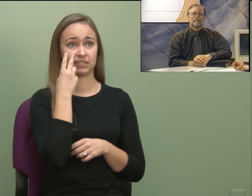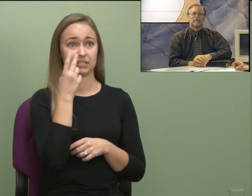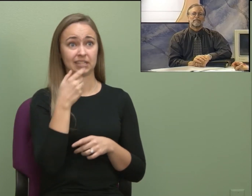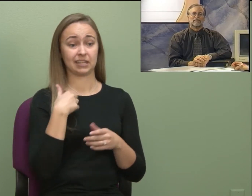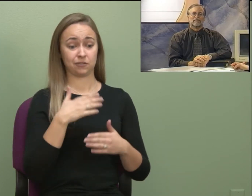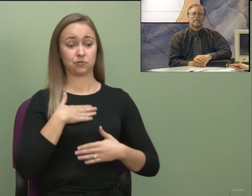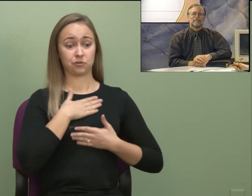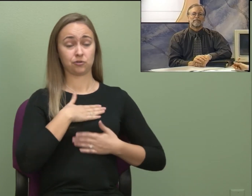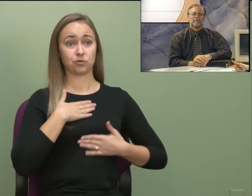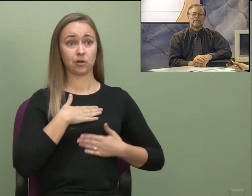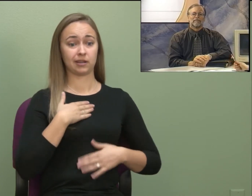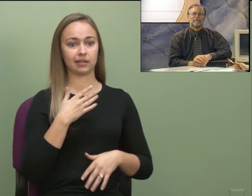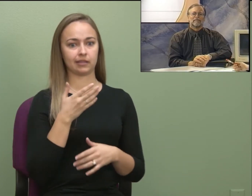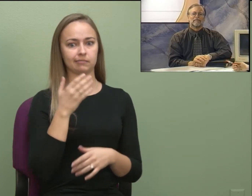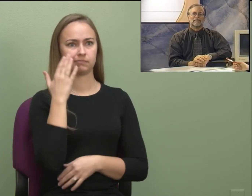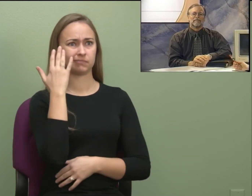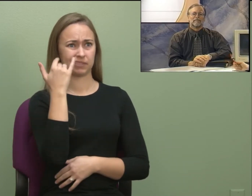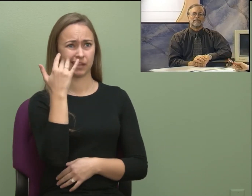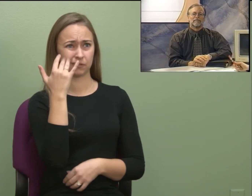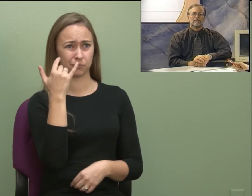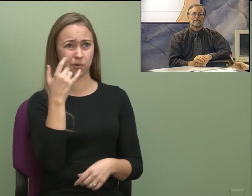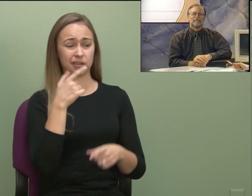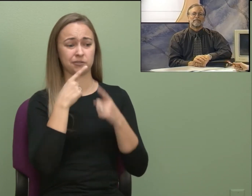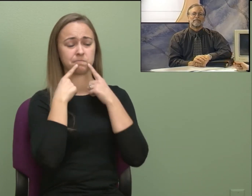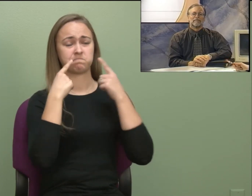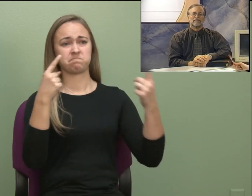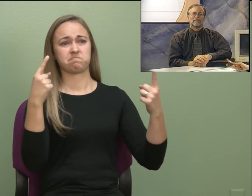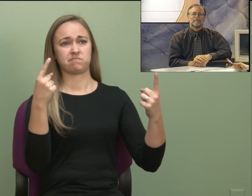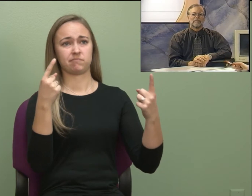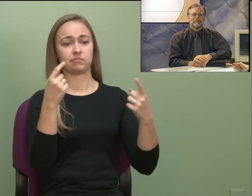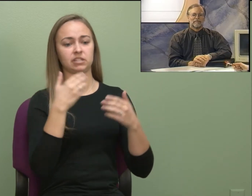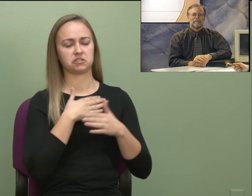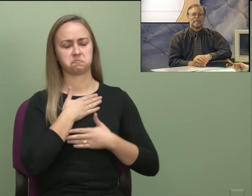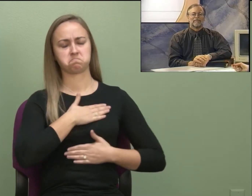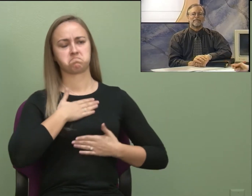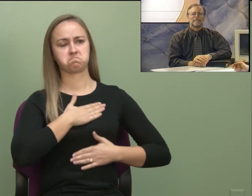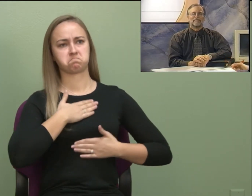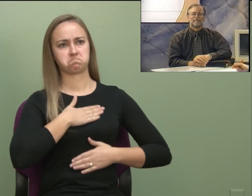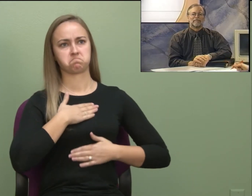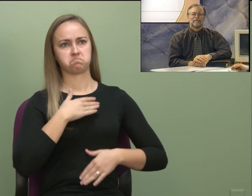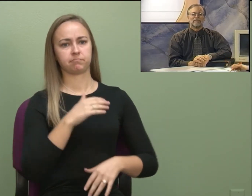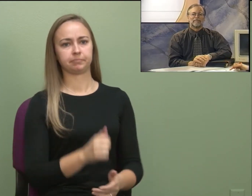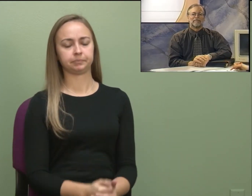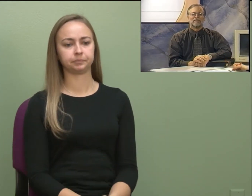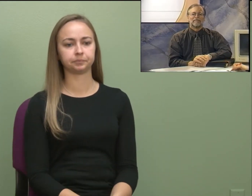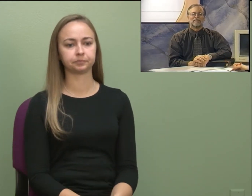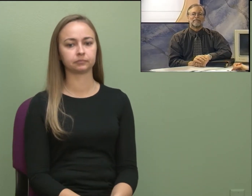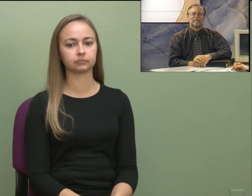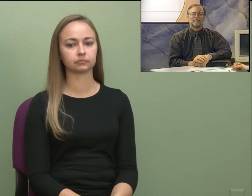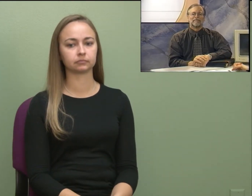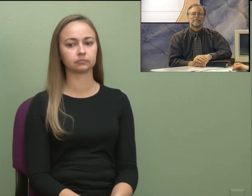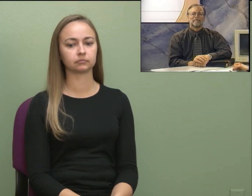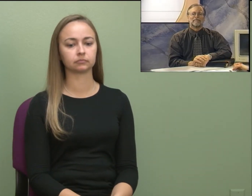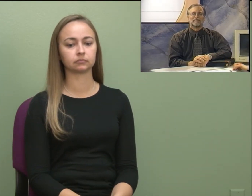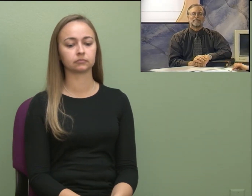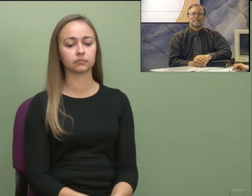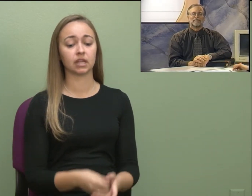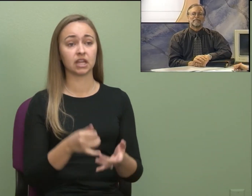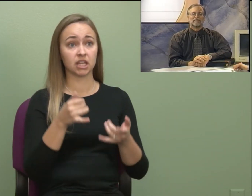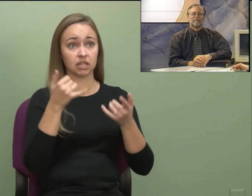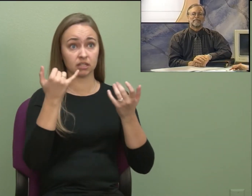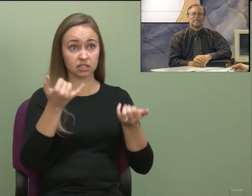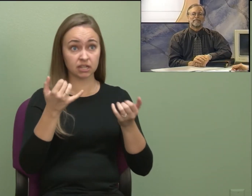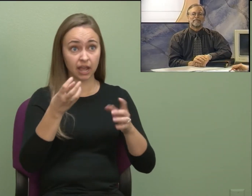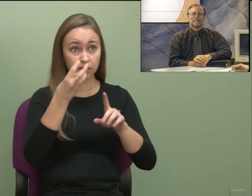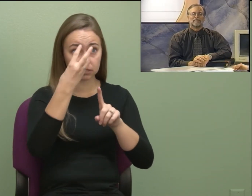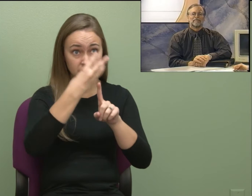at it. Today, since it's been 6 months, it's really important that we kind of look back at your